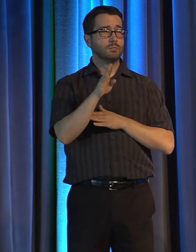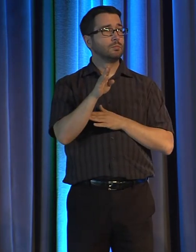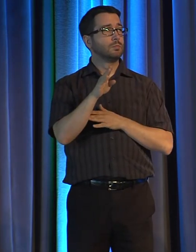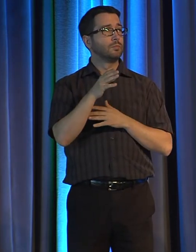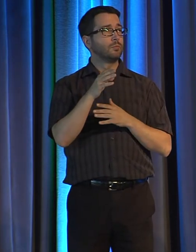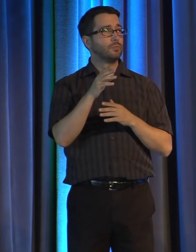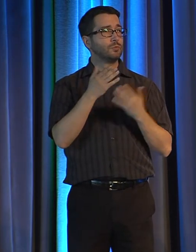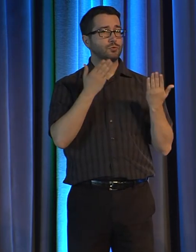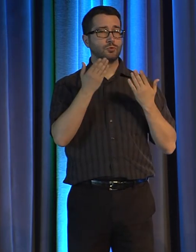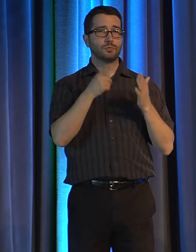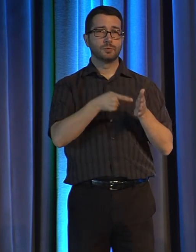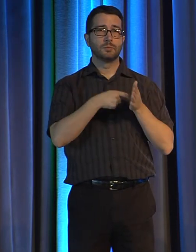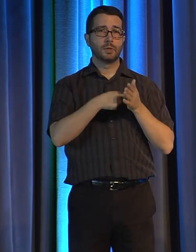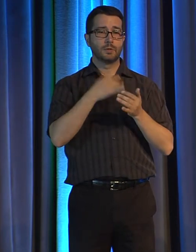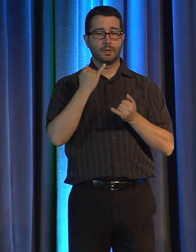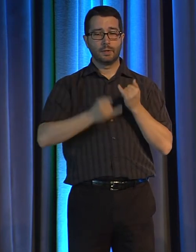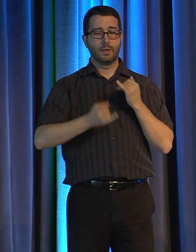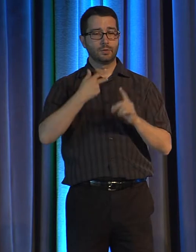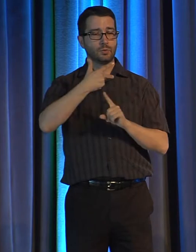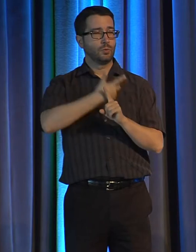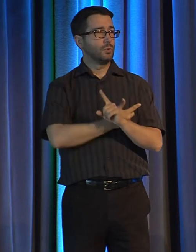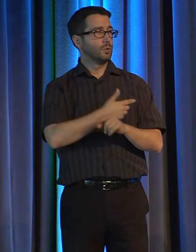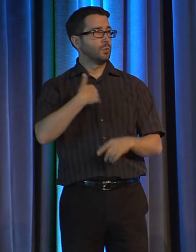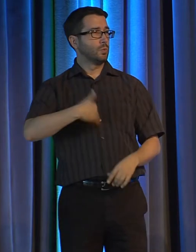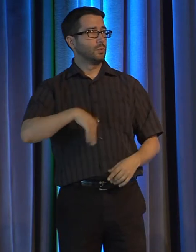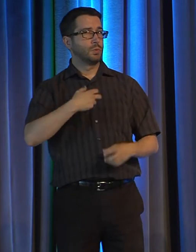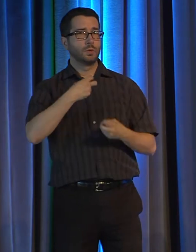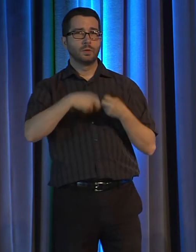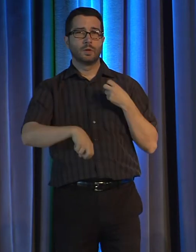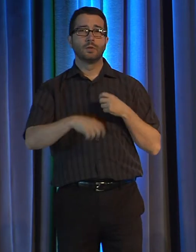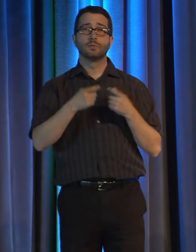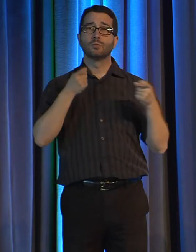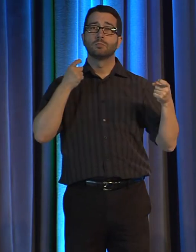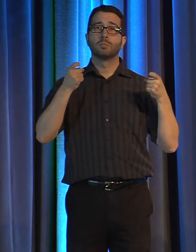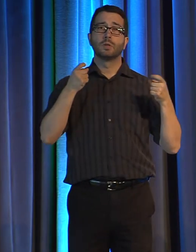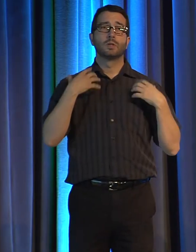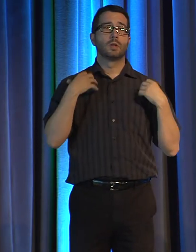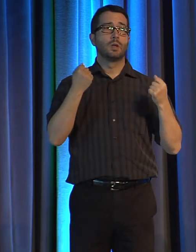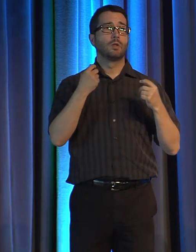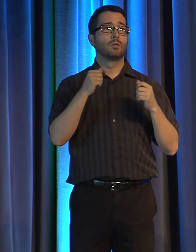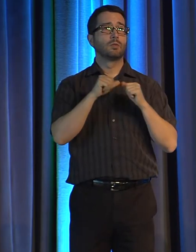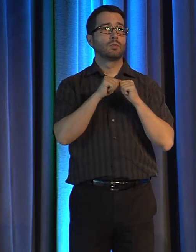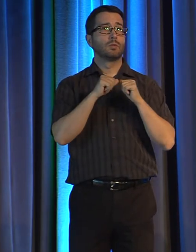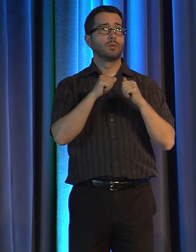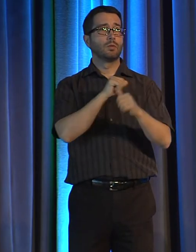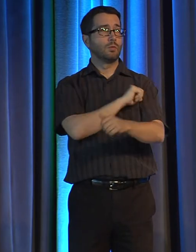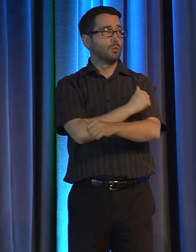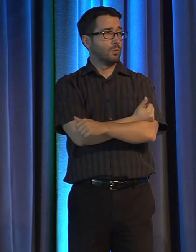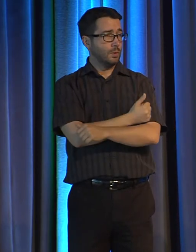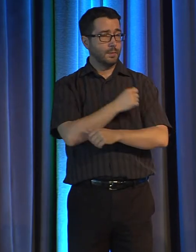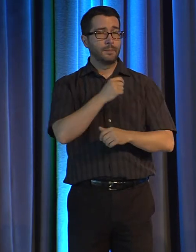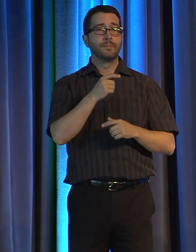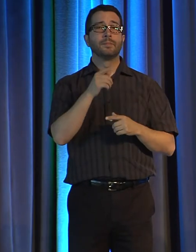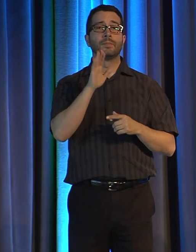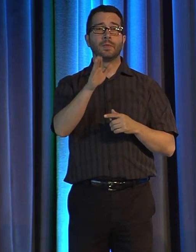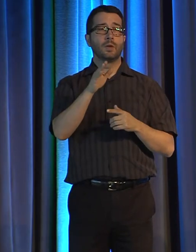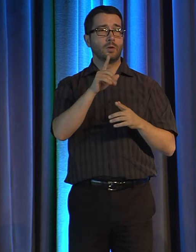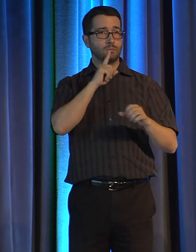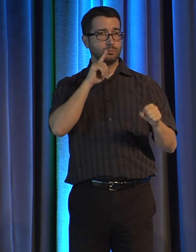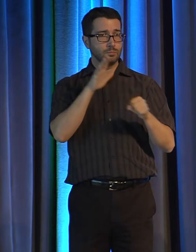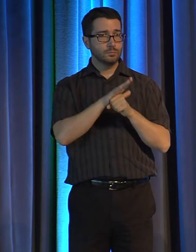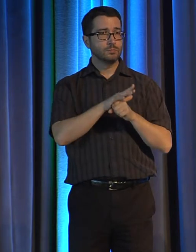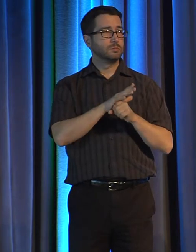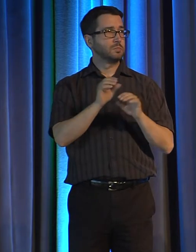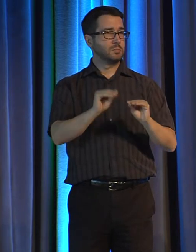particularly the last quarter. Management of the Health Authority has provided their assurance, the statements are fairly stated, and